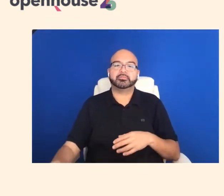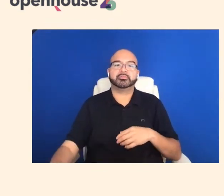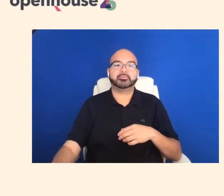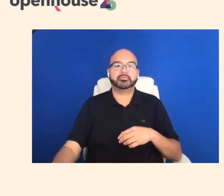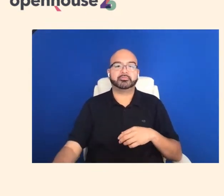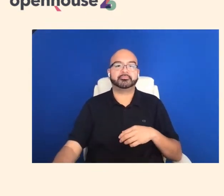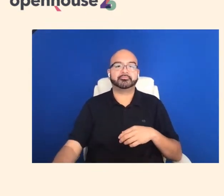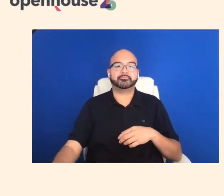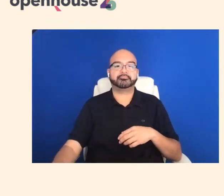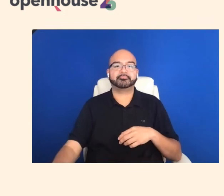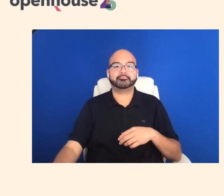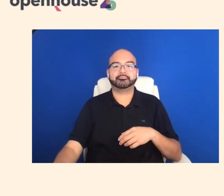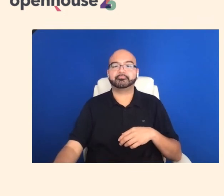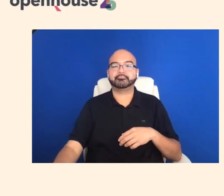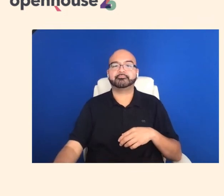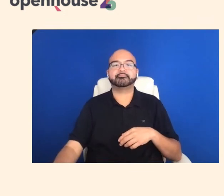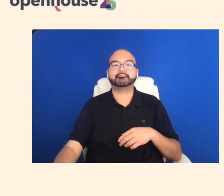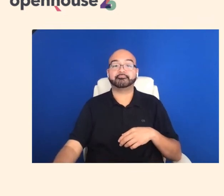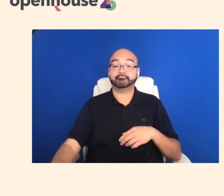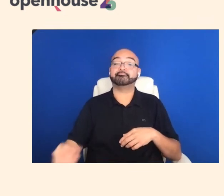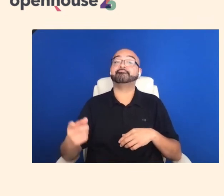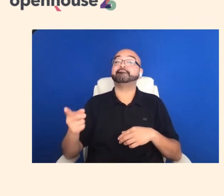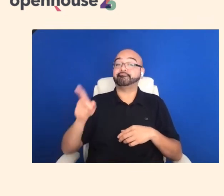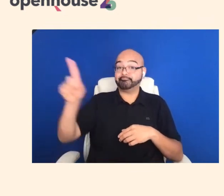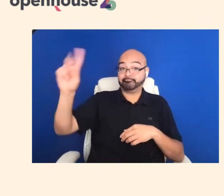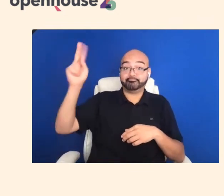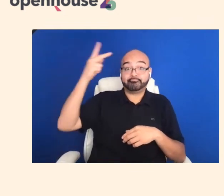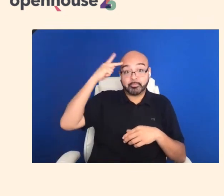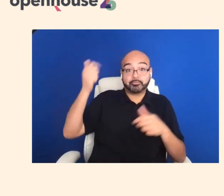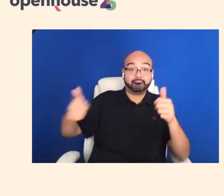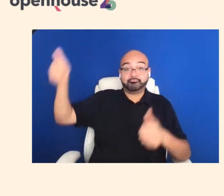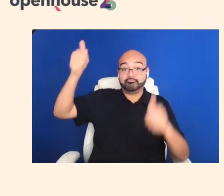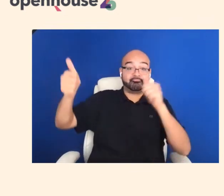Be direct, be Mm. intentional,